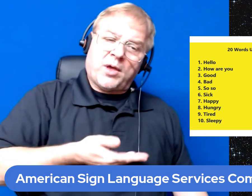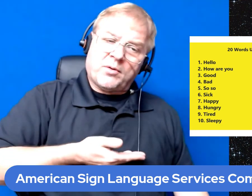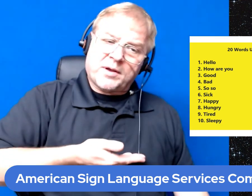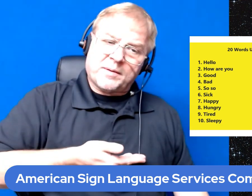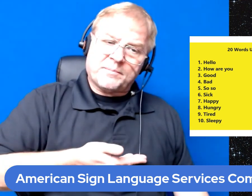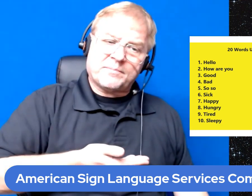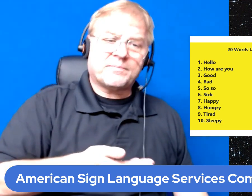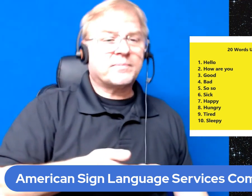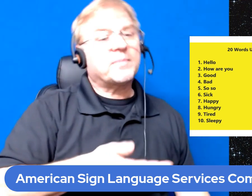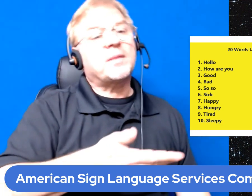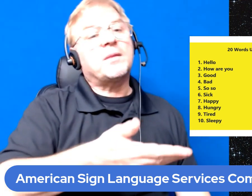Welcome.